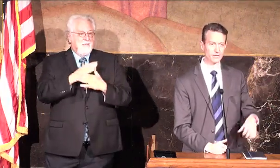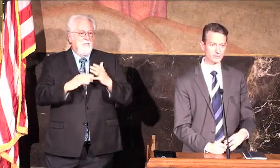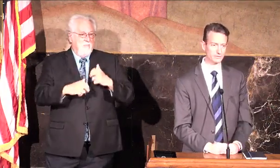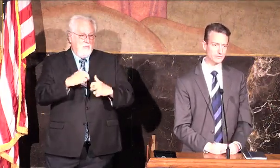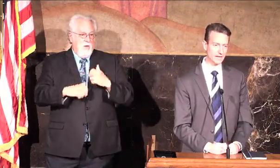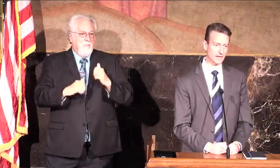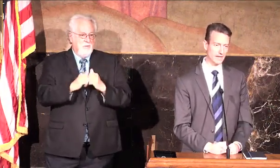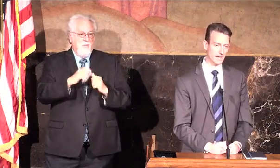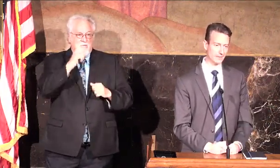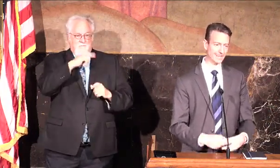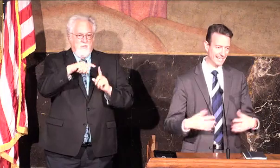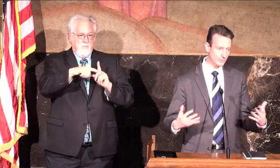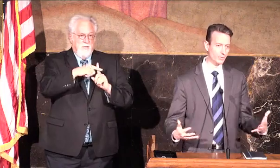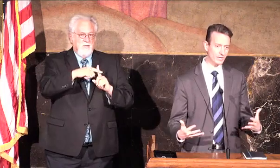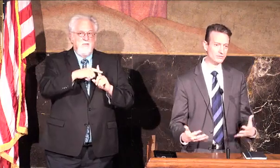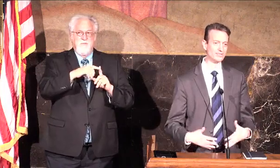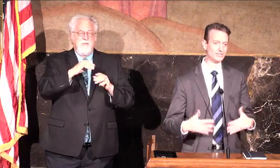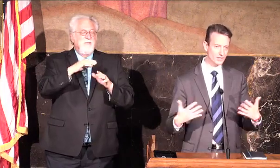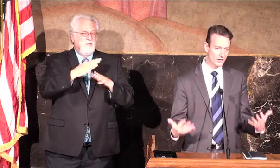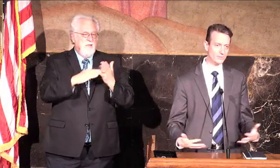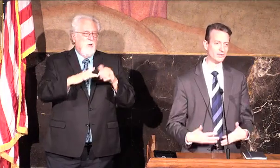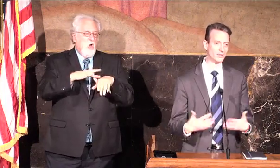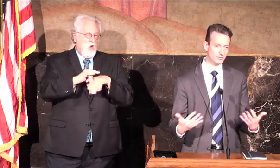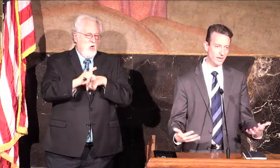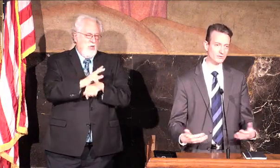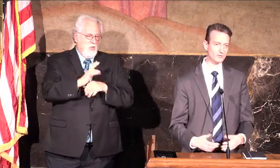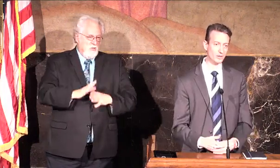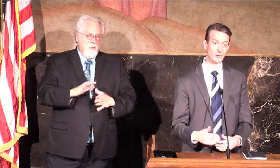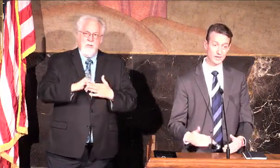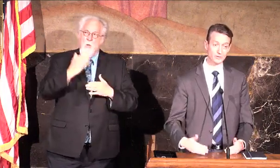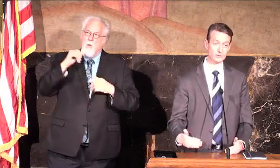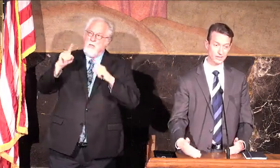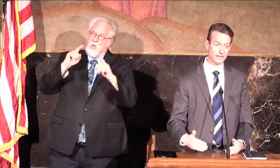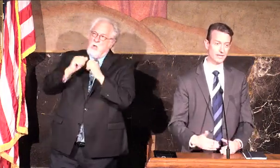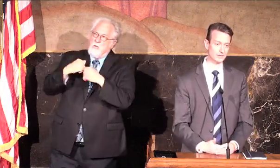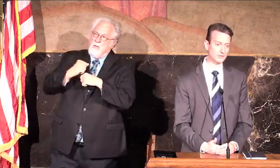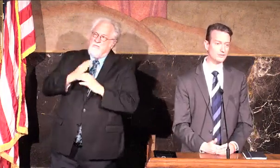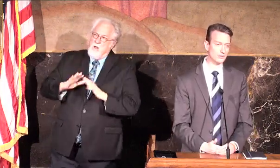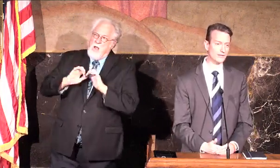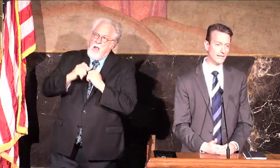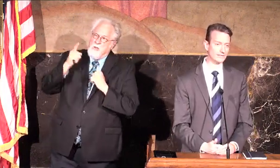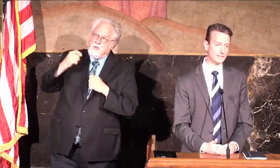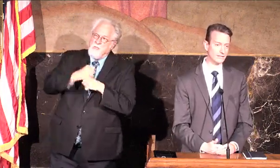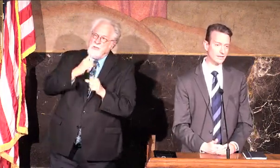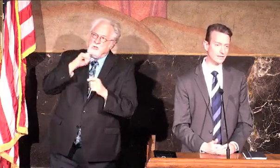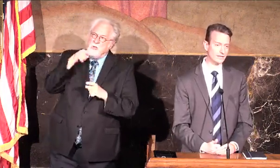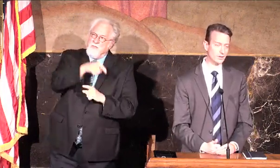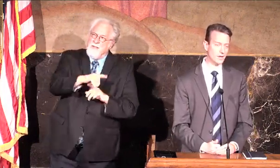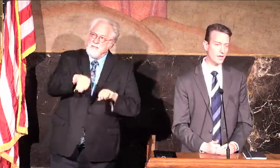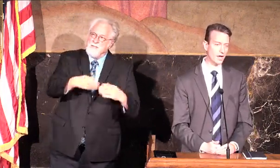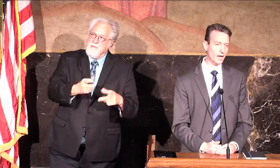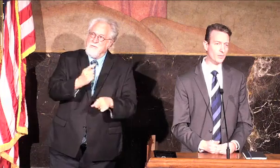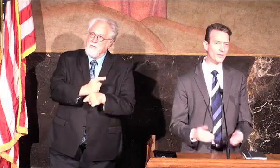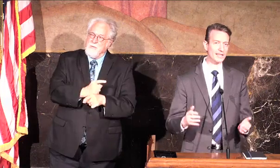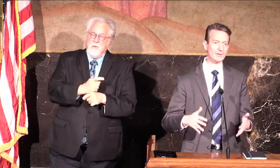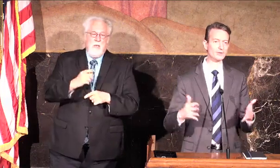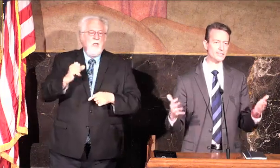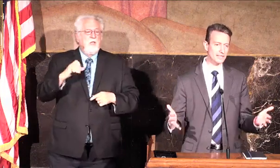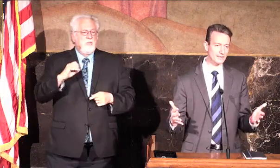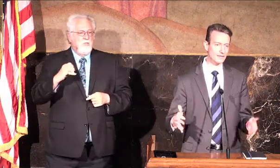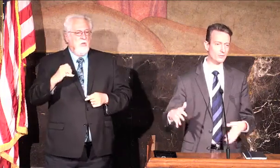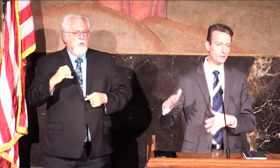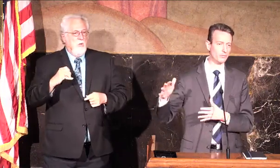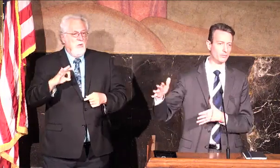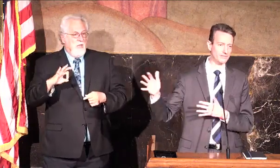false positives. And that's why we're interested in talking with the manufacturers about what they're doing to ensure that that's less likely. So we think if